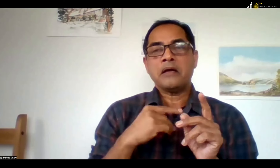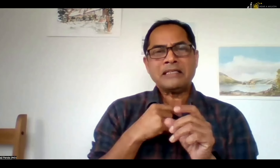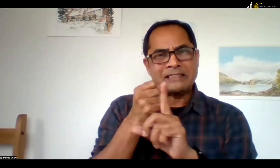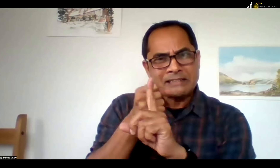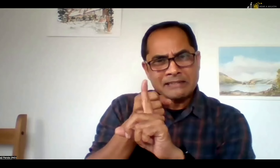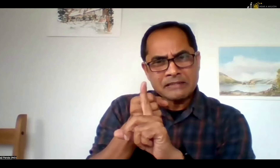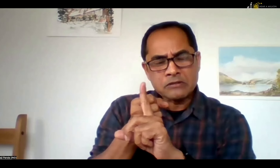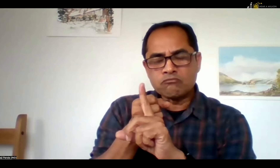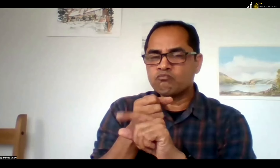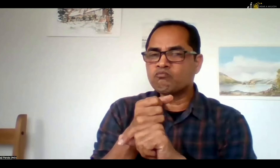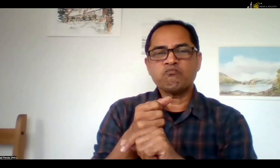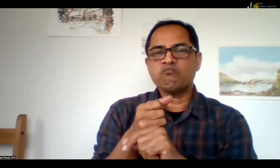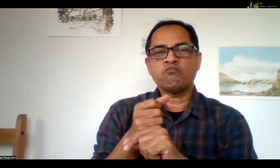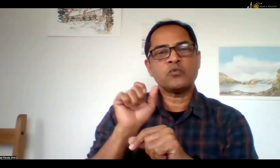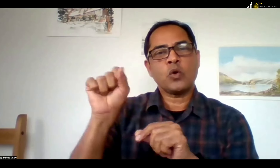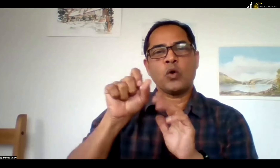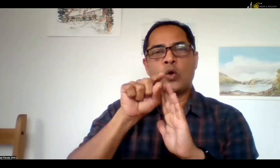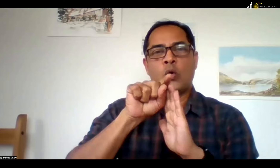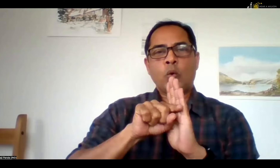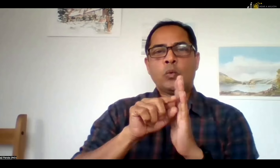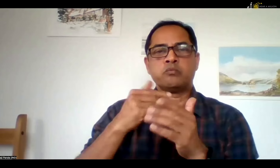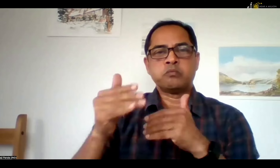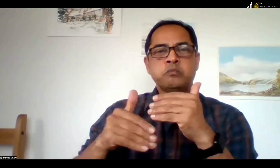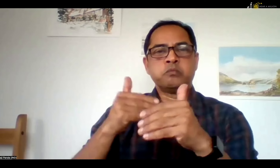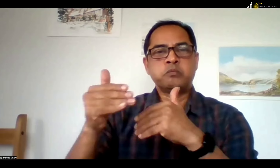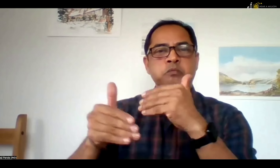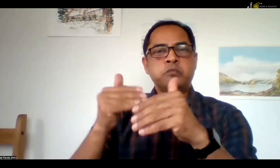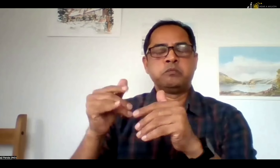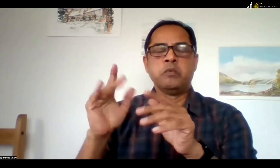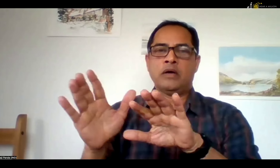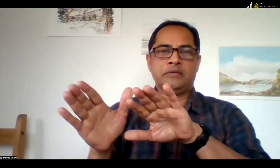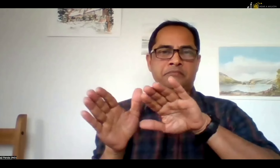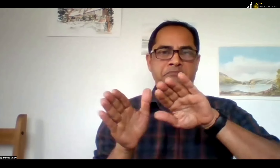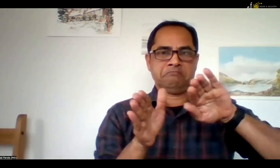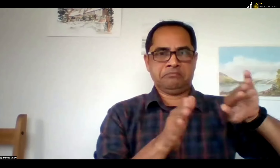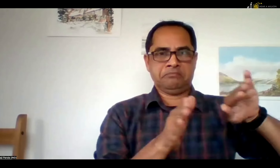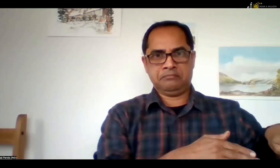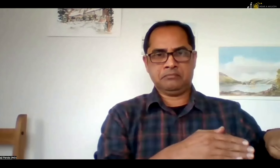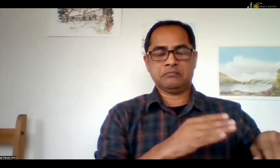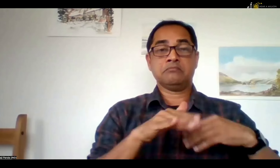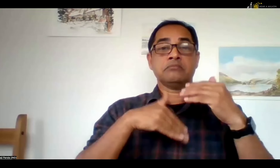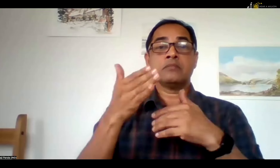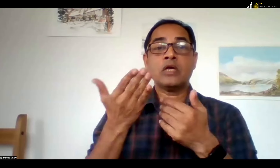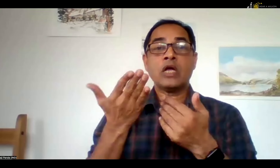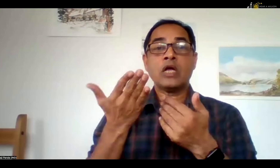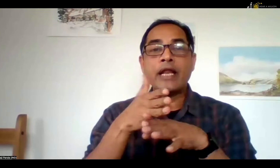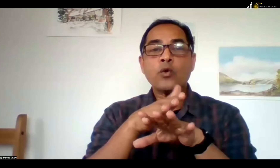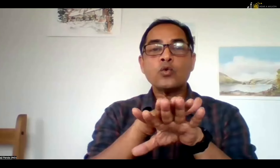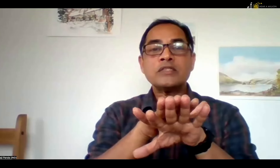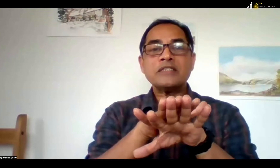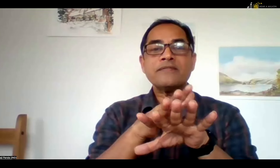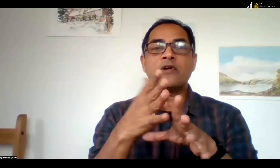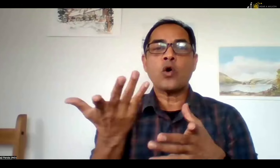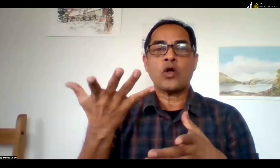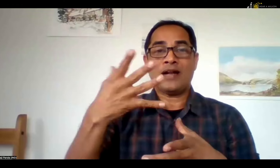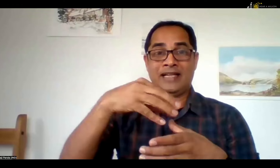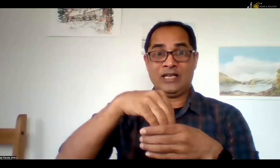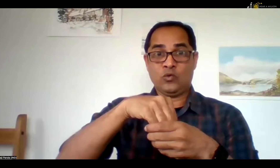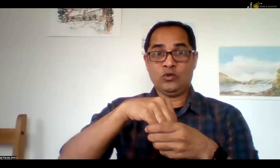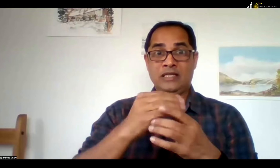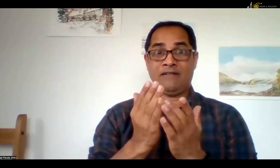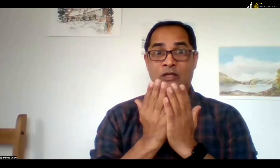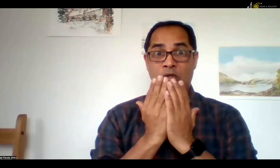assistive devices like hearing aids, cochlear implants, and the list goes on. And it doesn't help when we talk about